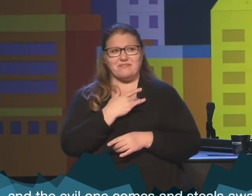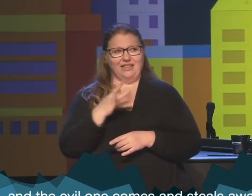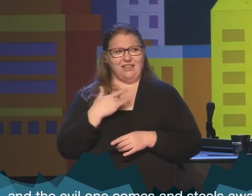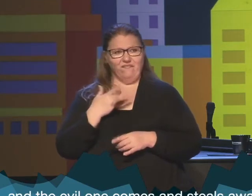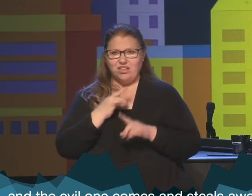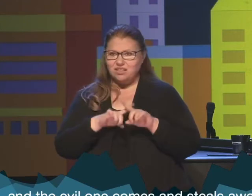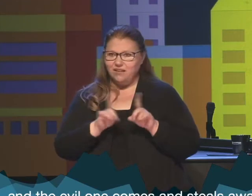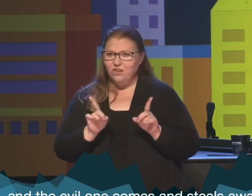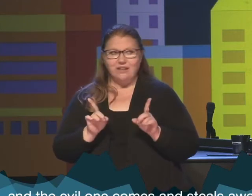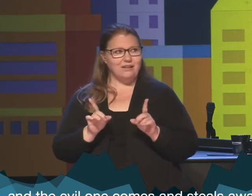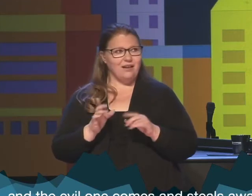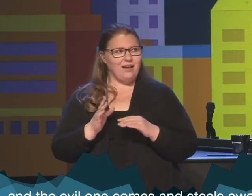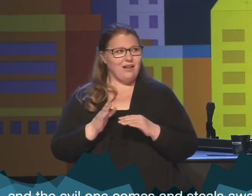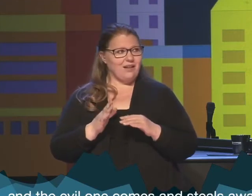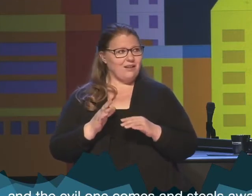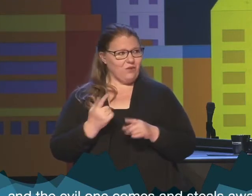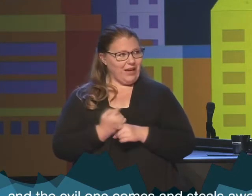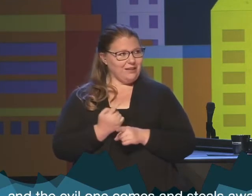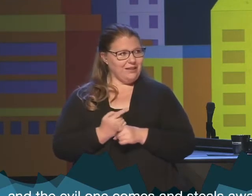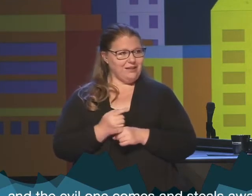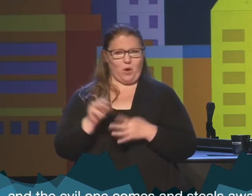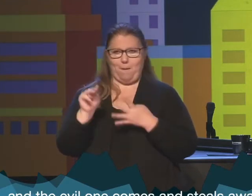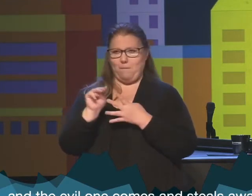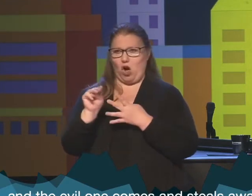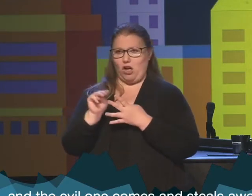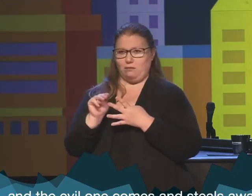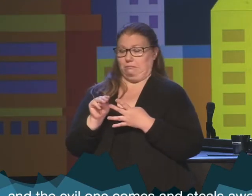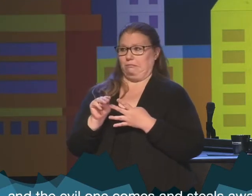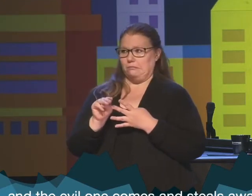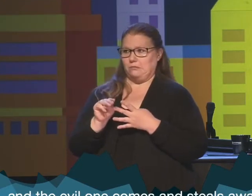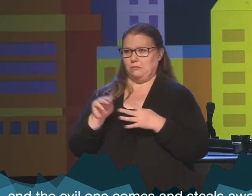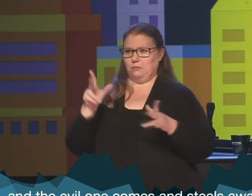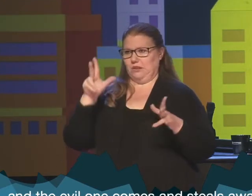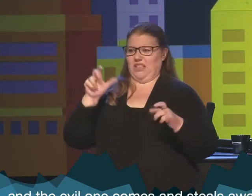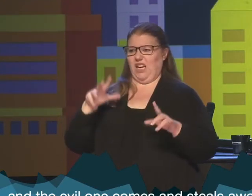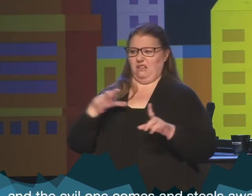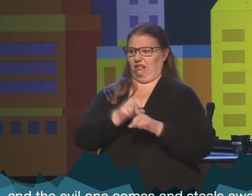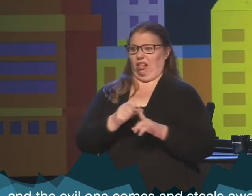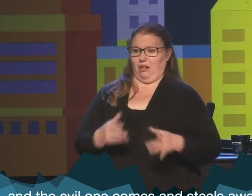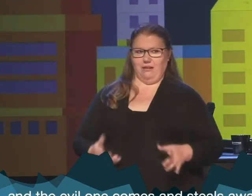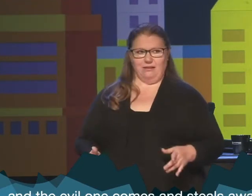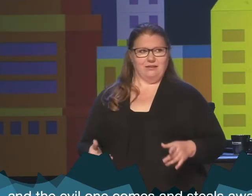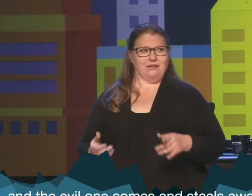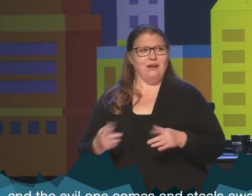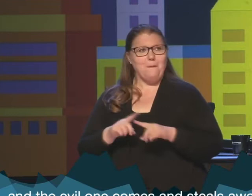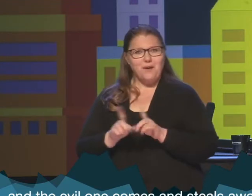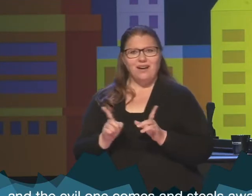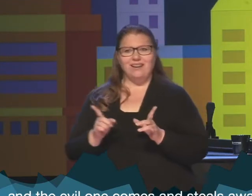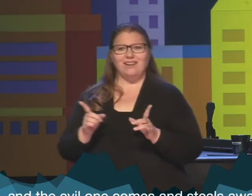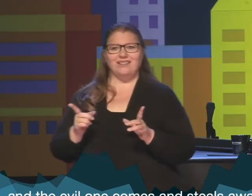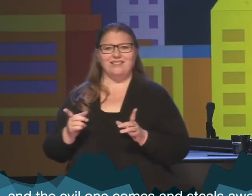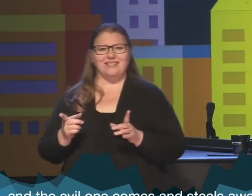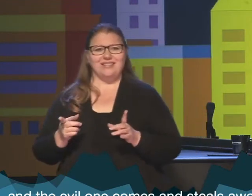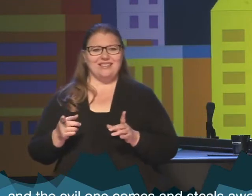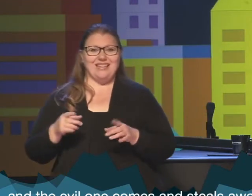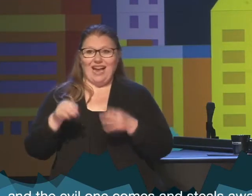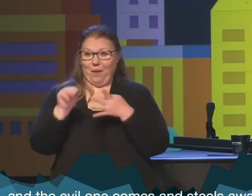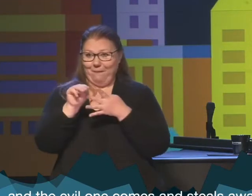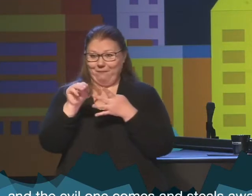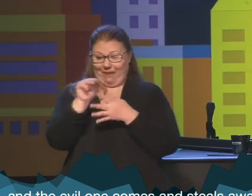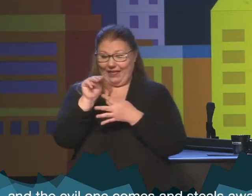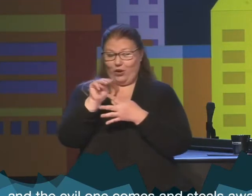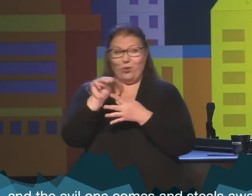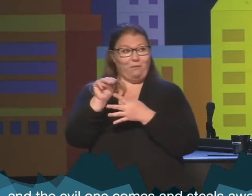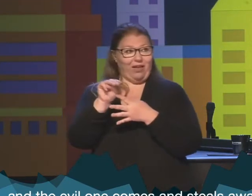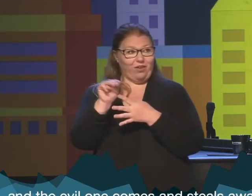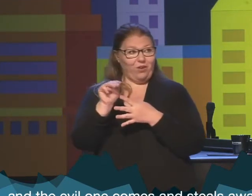little different than, like, right? Like, Mark, you're just like, whoa, like, Satan comes. But in Matthew here, we've got